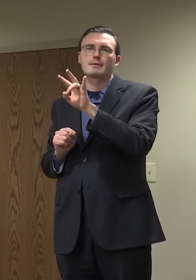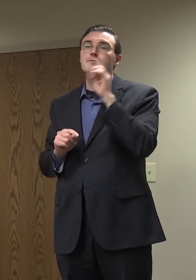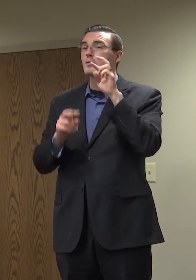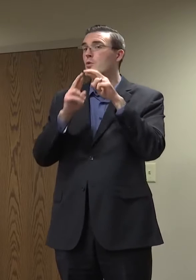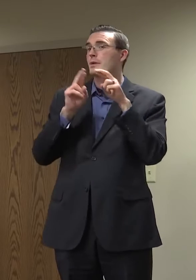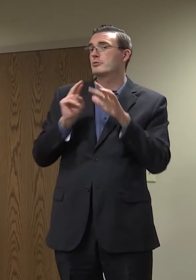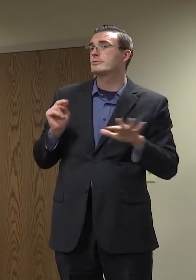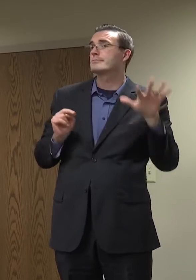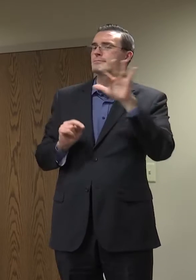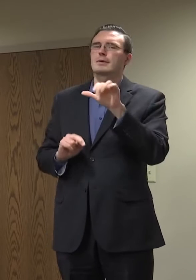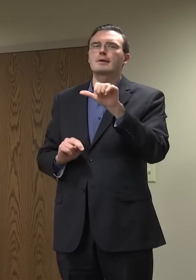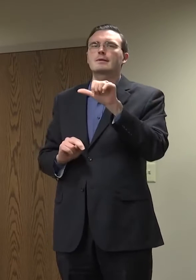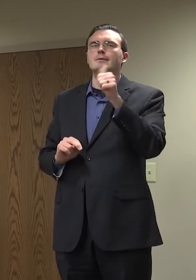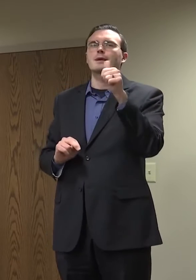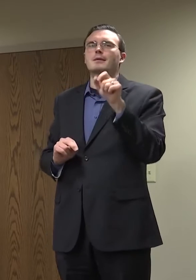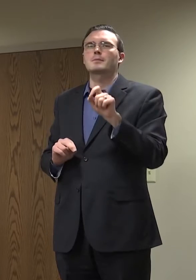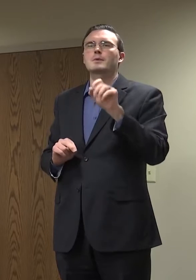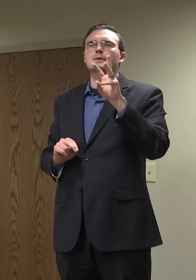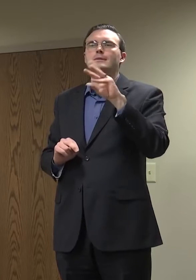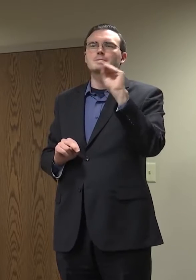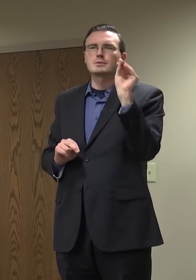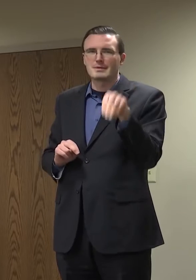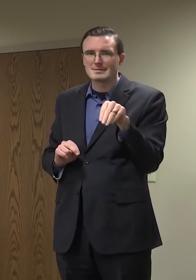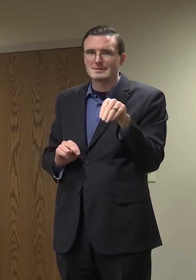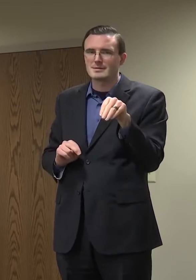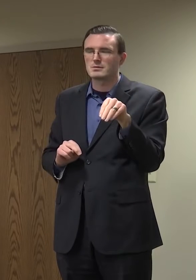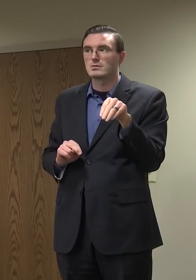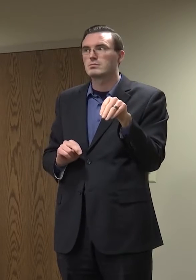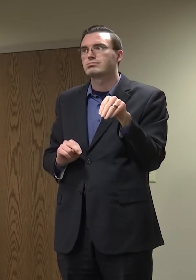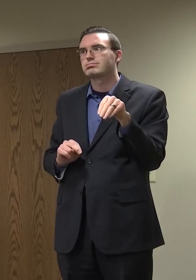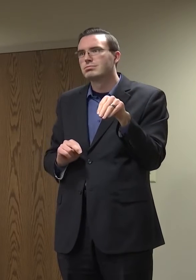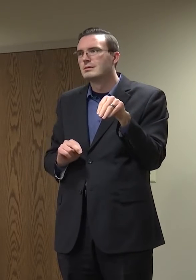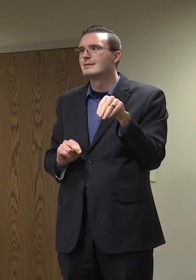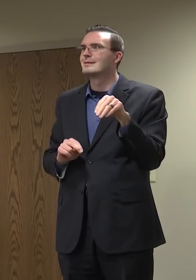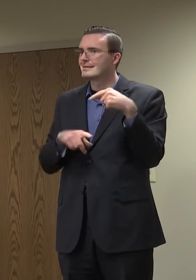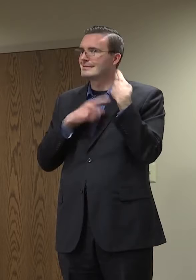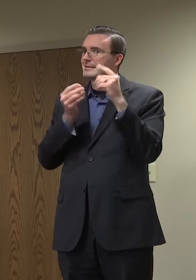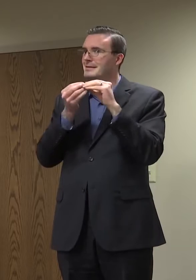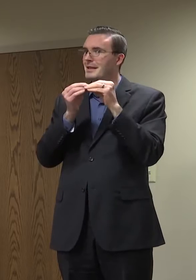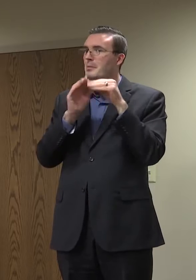10.6%. I know we have all worked very, very hard to get here.